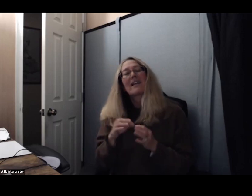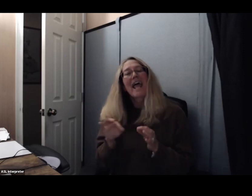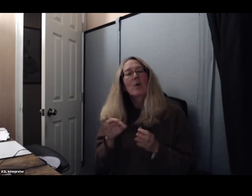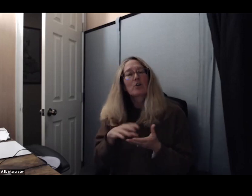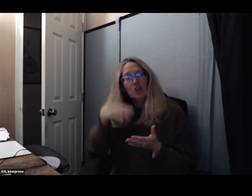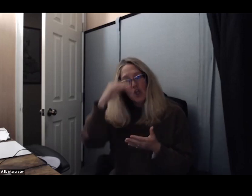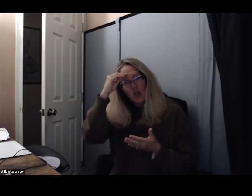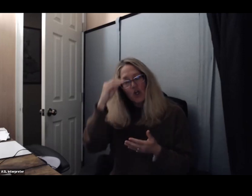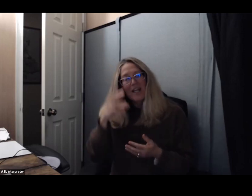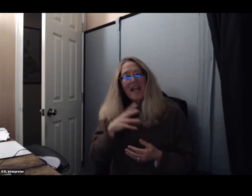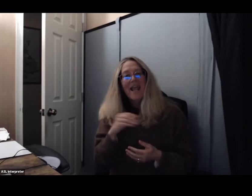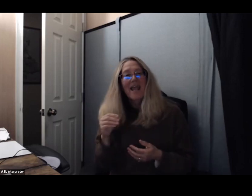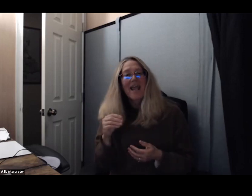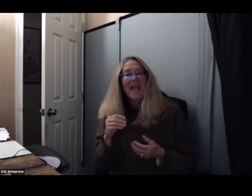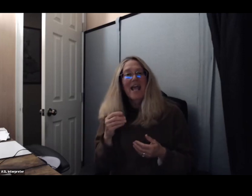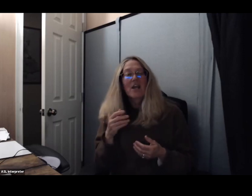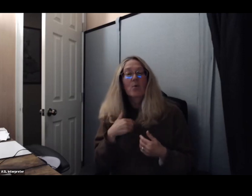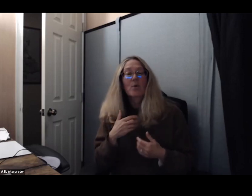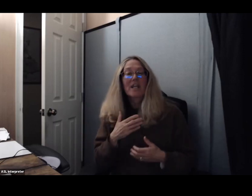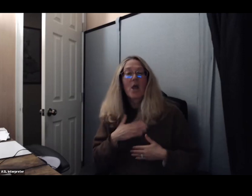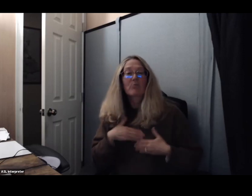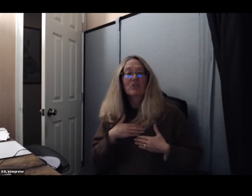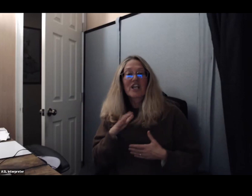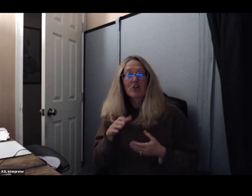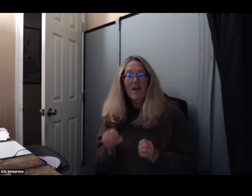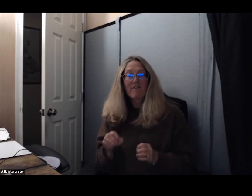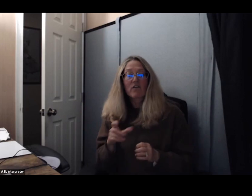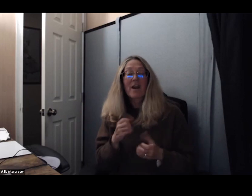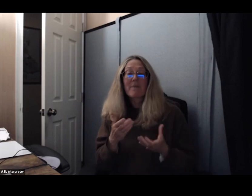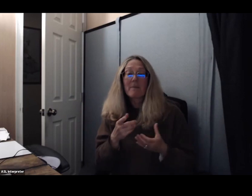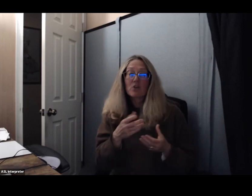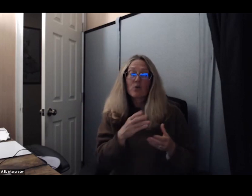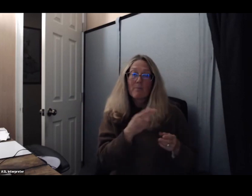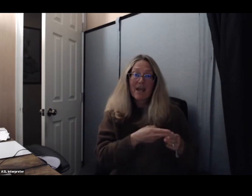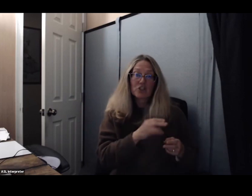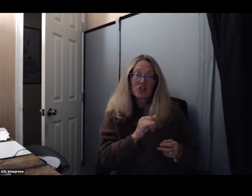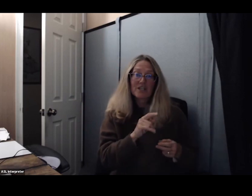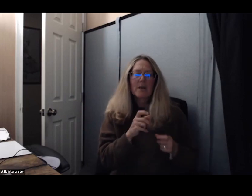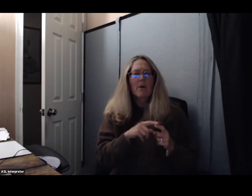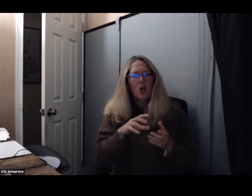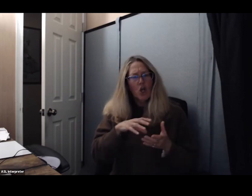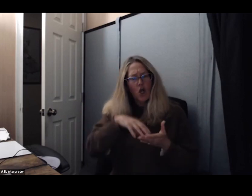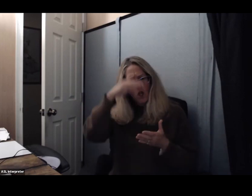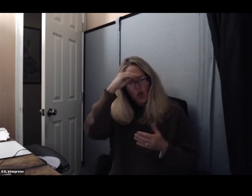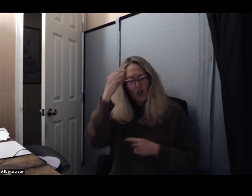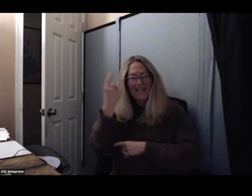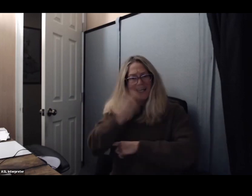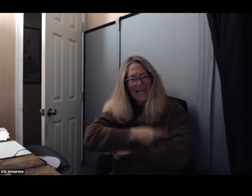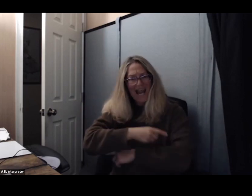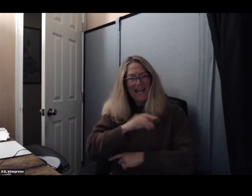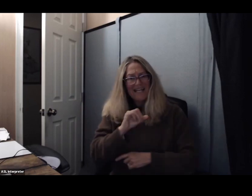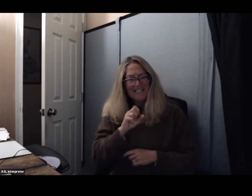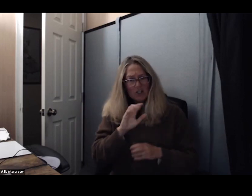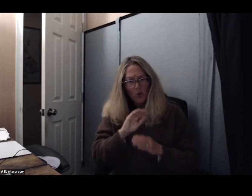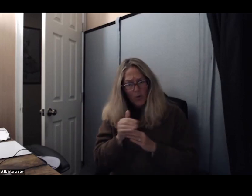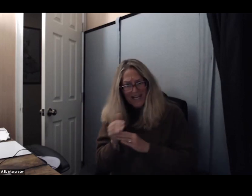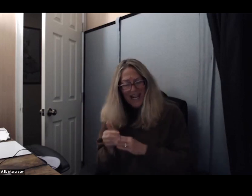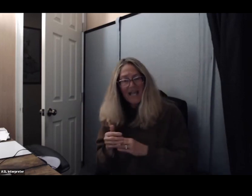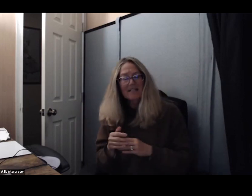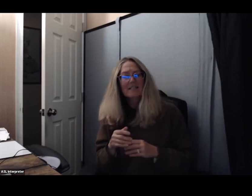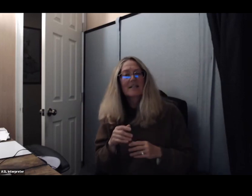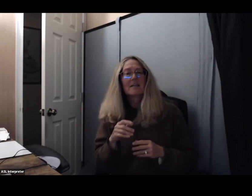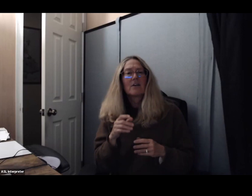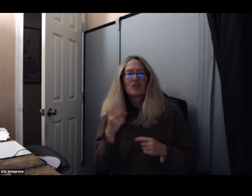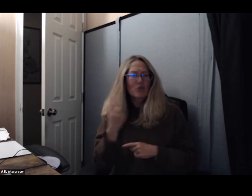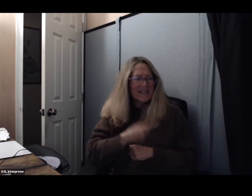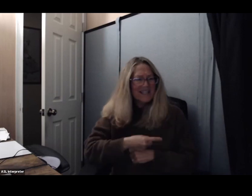we're moving toward that effort. And you may have said it in your thing, but are the learning days, are they on weekends, or they're during the work